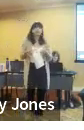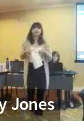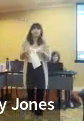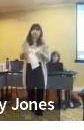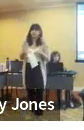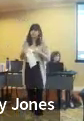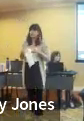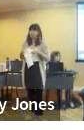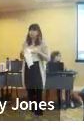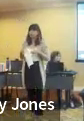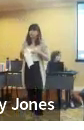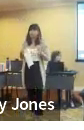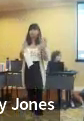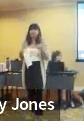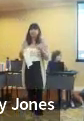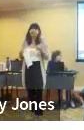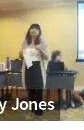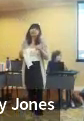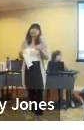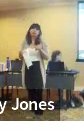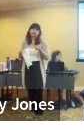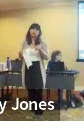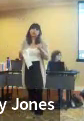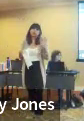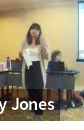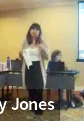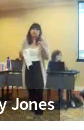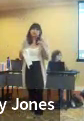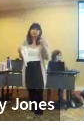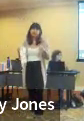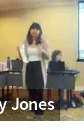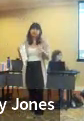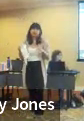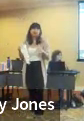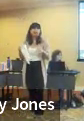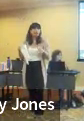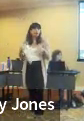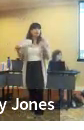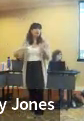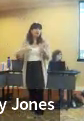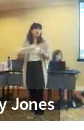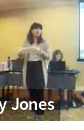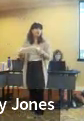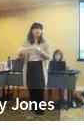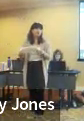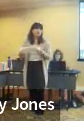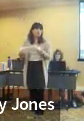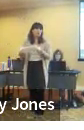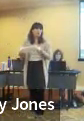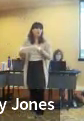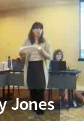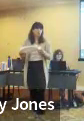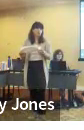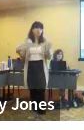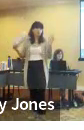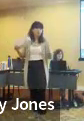people who've encountered the crisis response system. And today actually we're going to have a special treat because today is when we're going to hear all of the outcomes from the lived